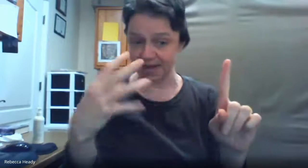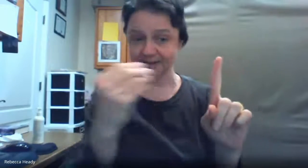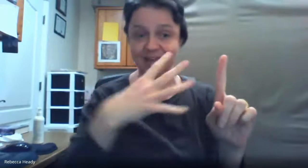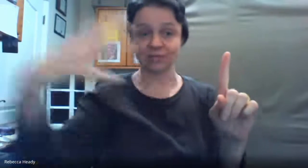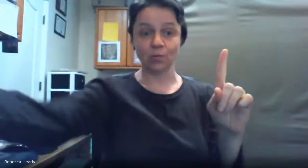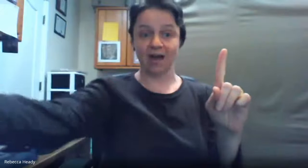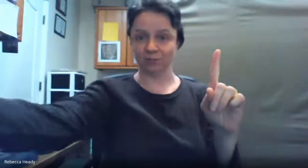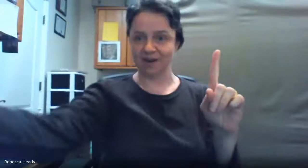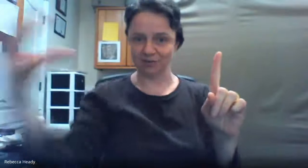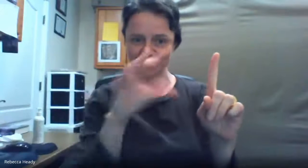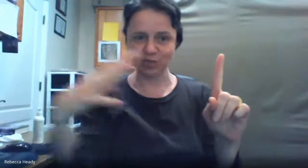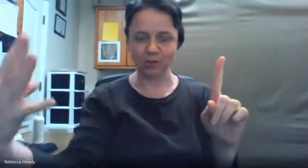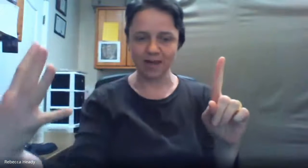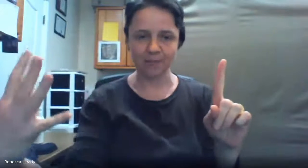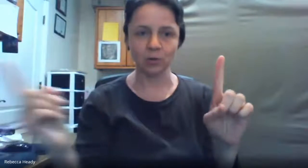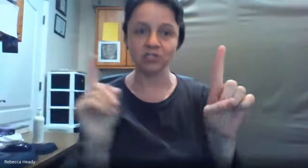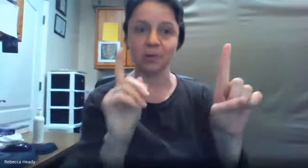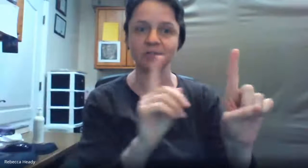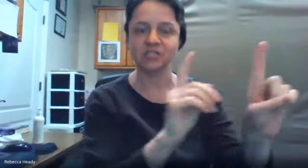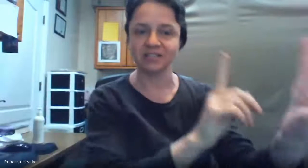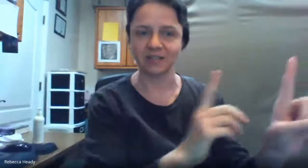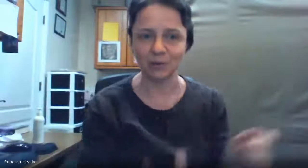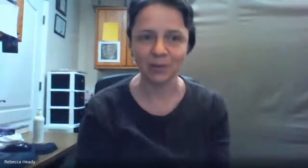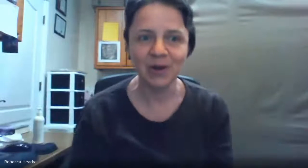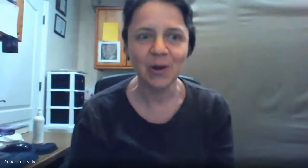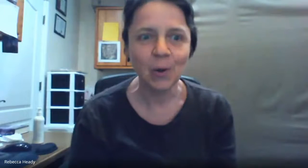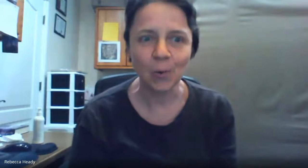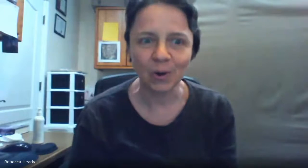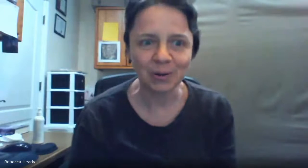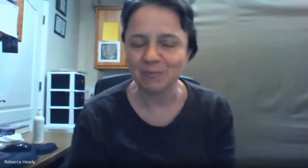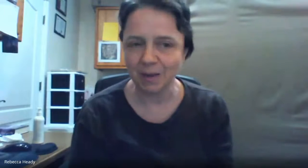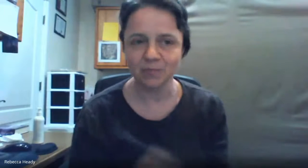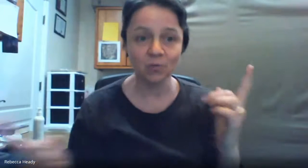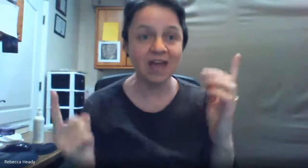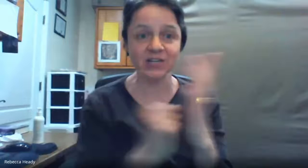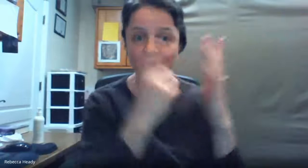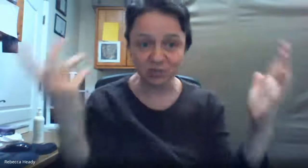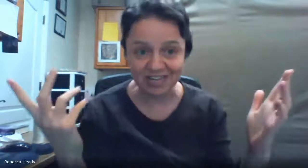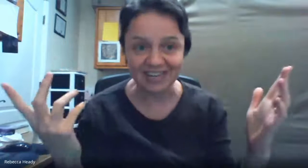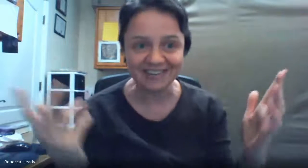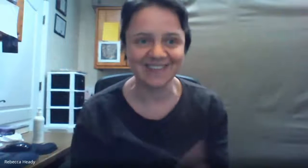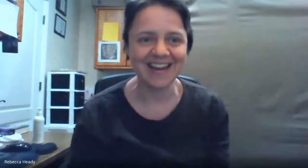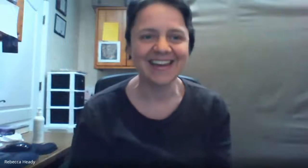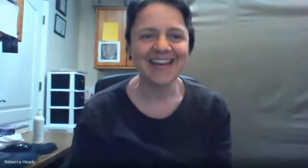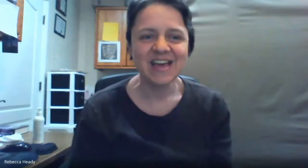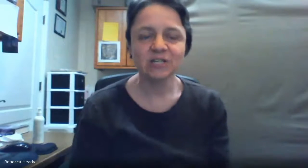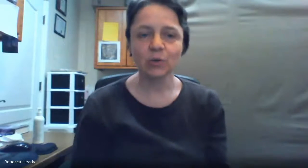happening, like zoom out, right? You're trying to show what's happening, someone's chasing you, or you ran into a tree, right? So you